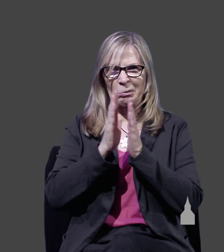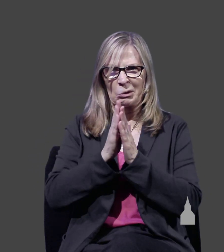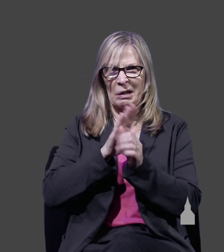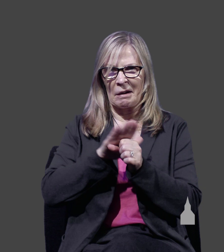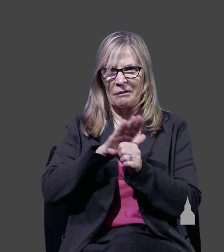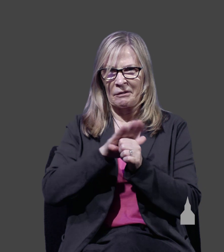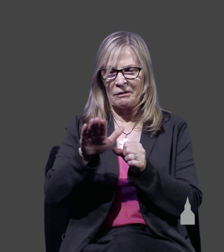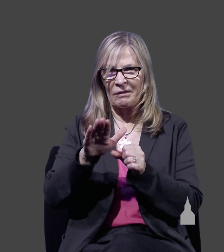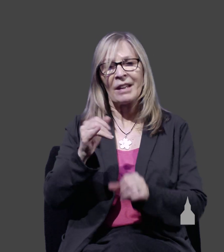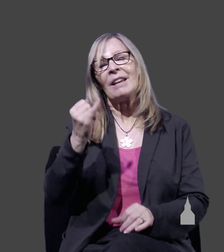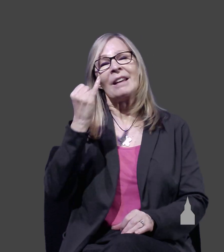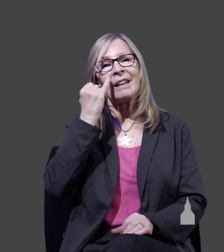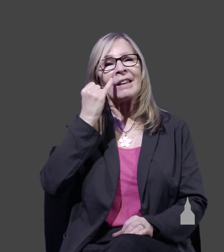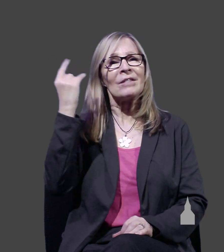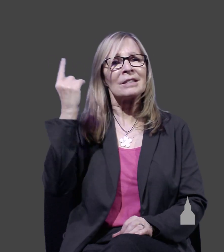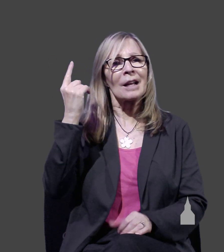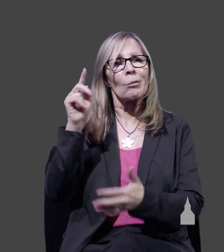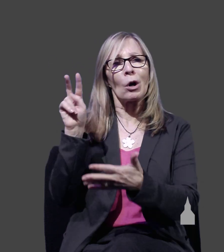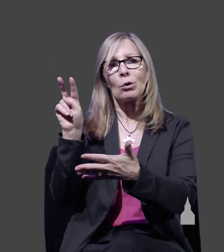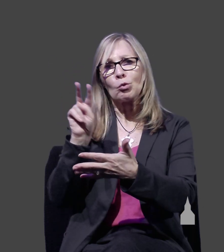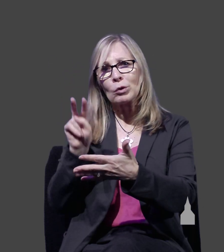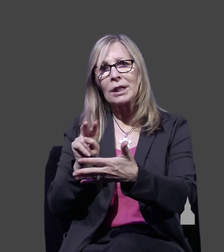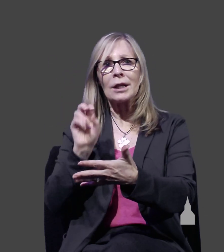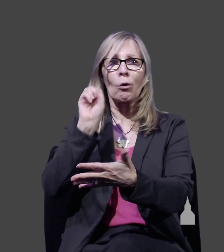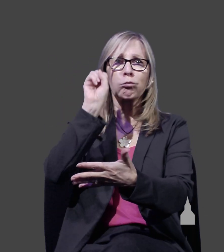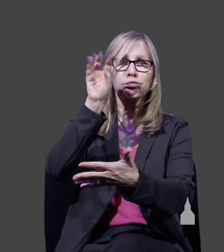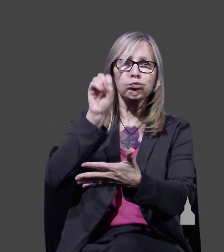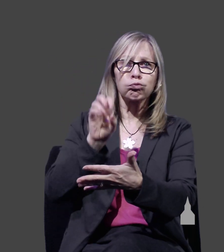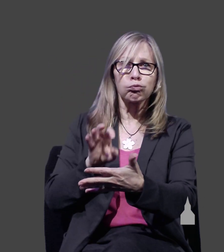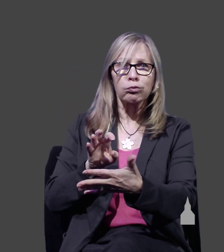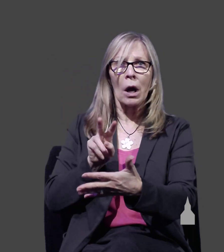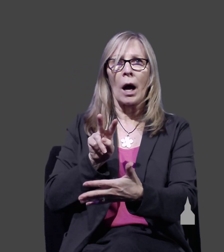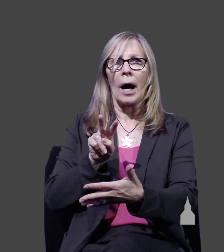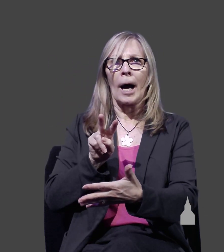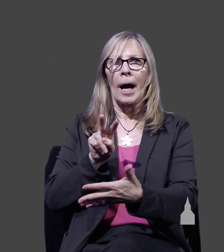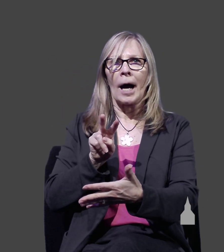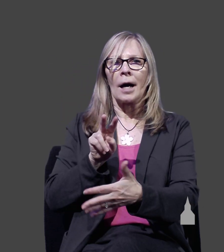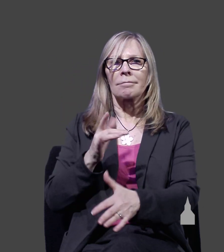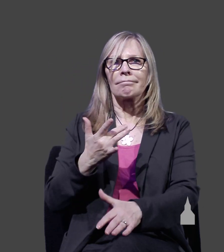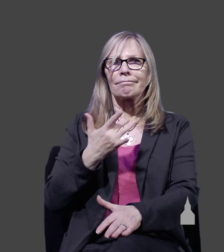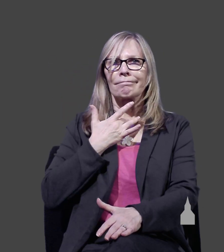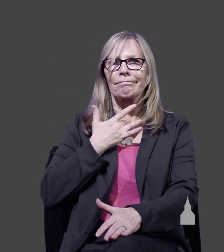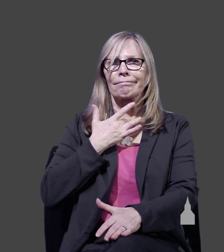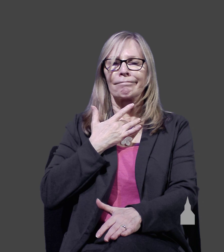say about prayer and you read through it yourself, you realize, I'm not doing enough of that.